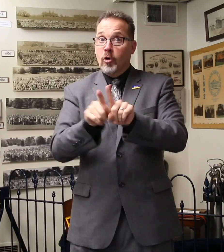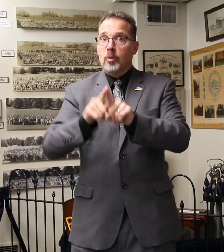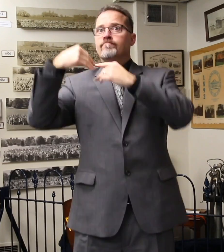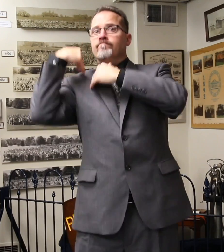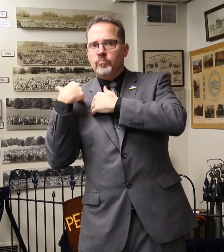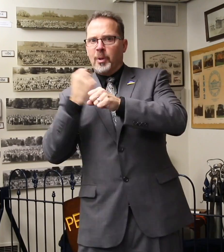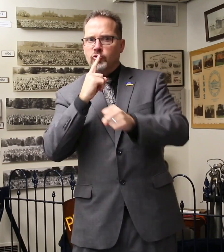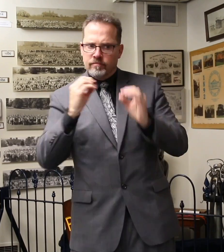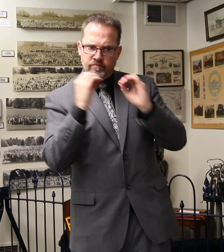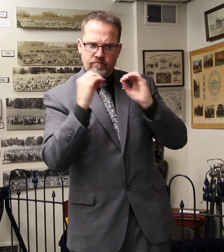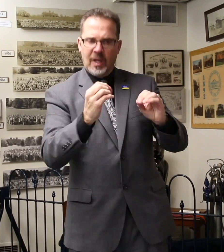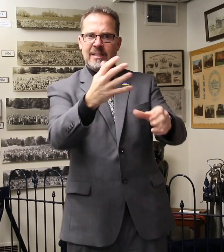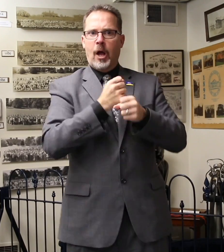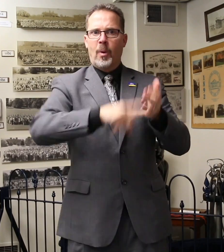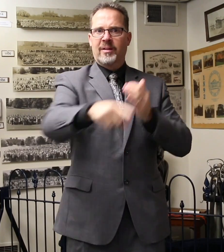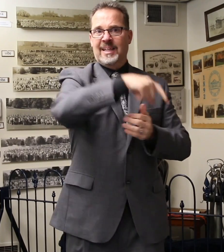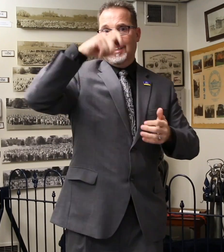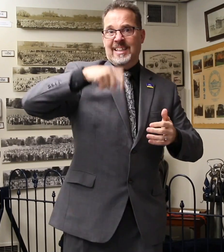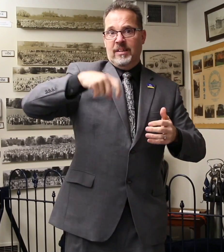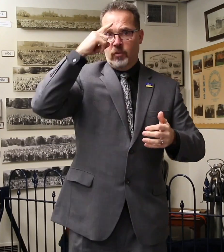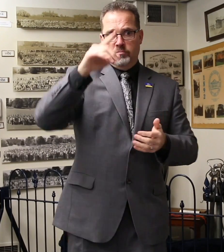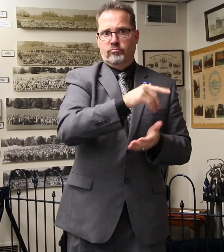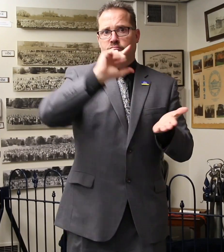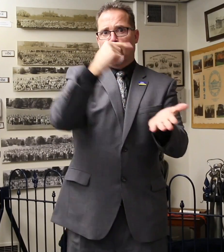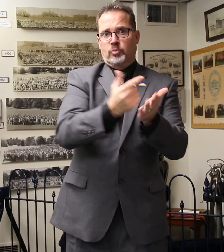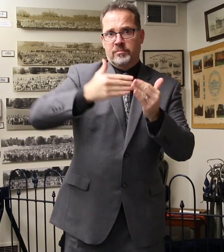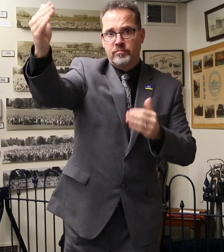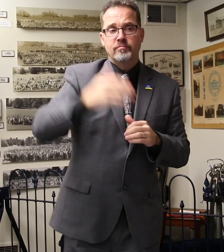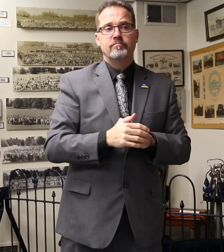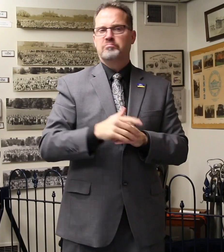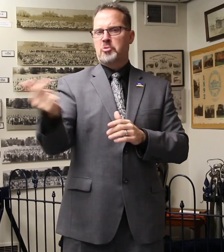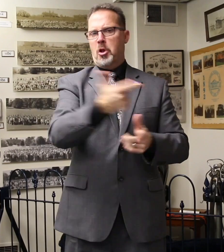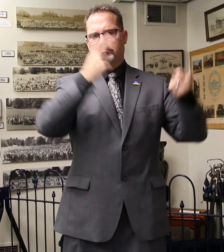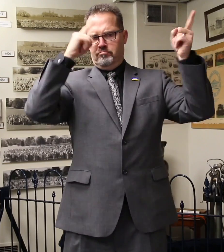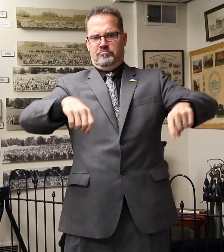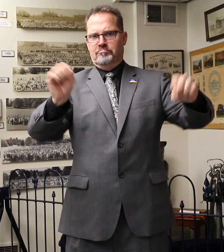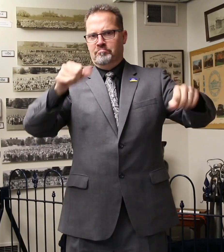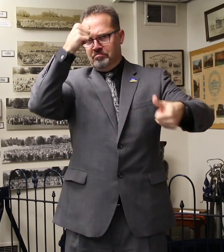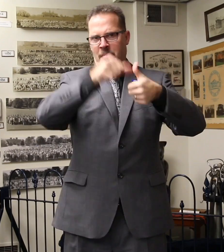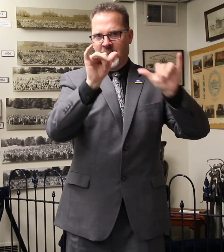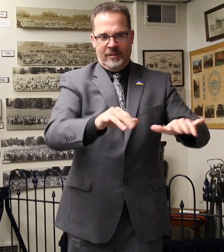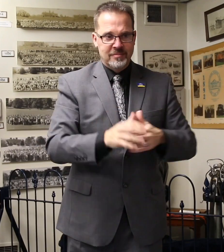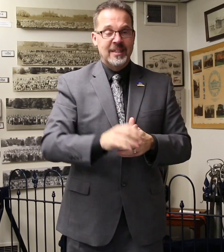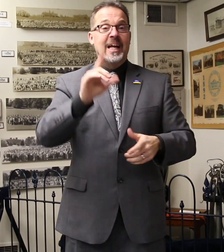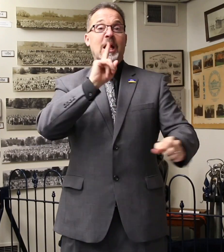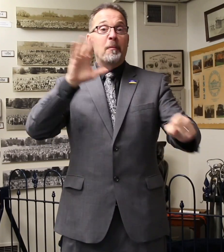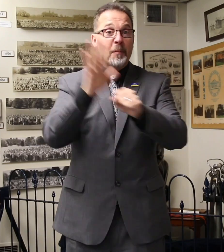as accountability for the teachers to be teaching our students what they really need to know for graduation and success in the future. And the students did recall this